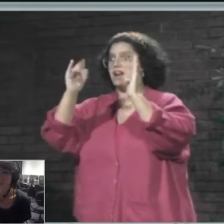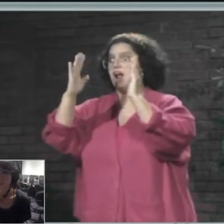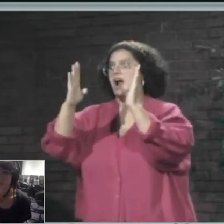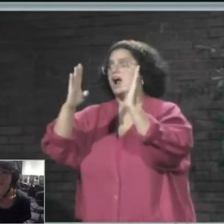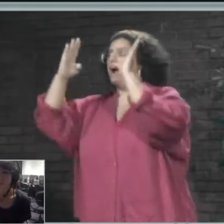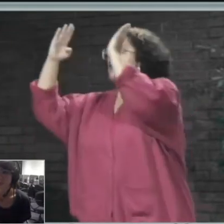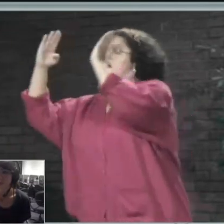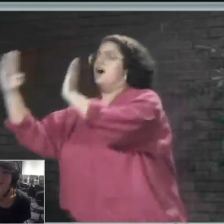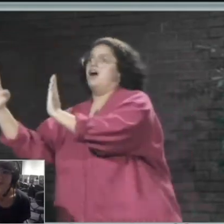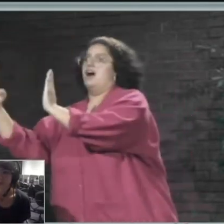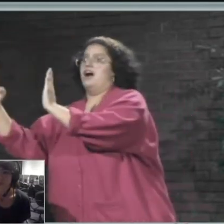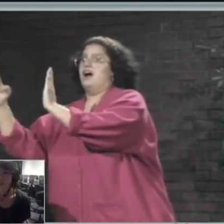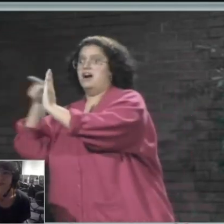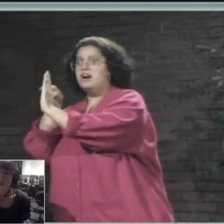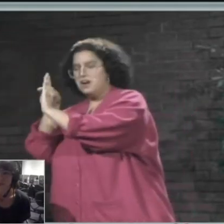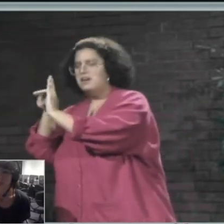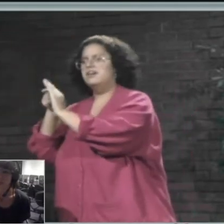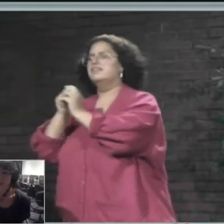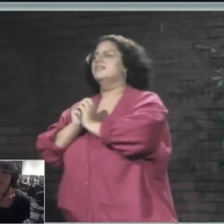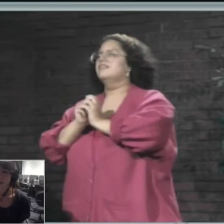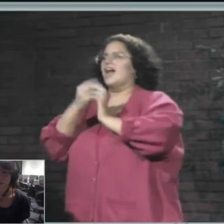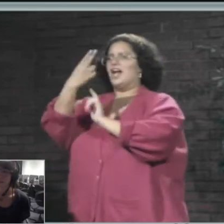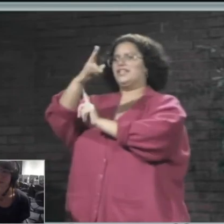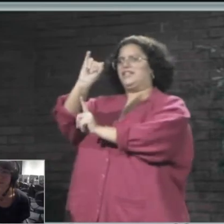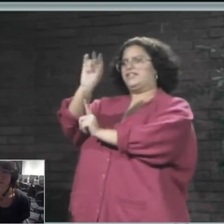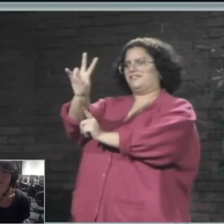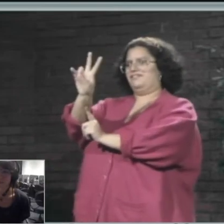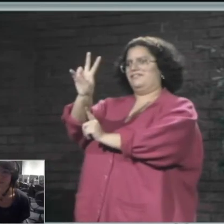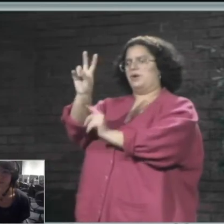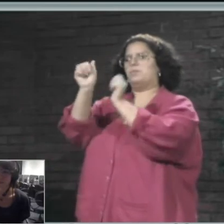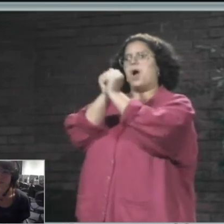Maybe you don't feel sick, but you can still pass it on.